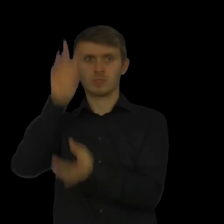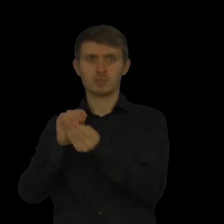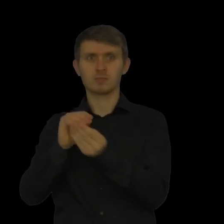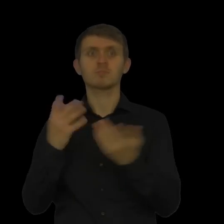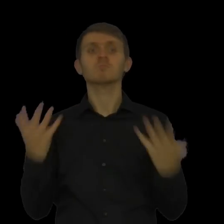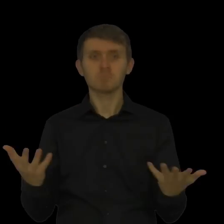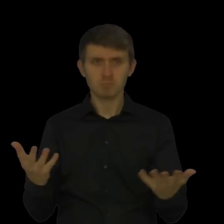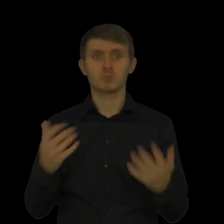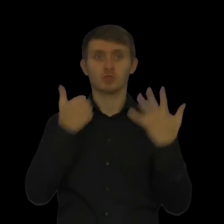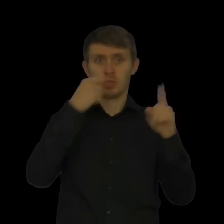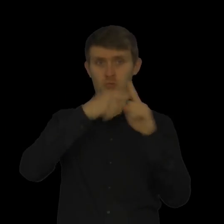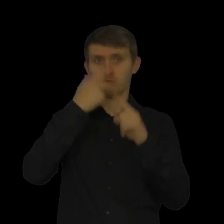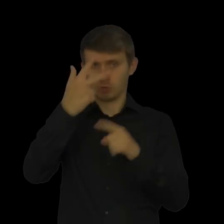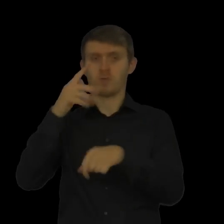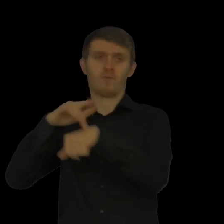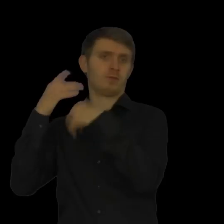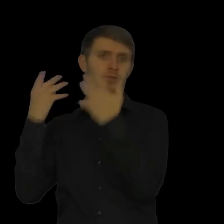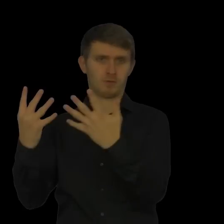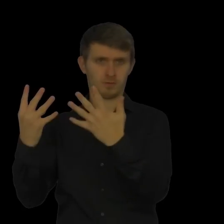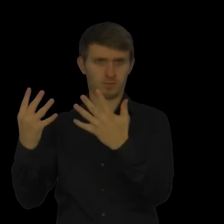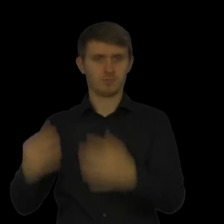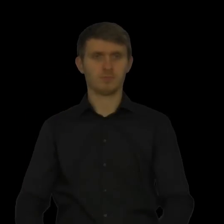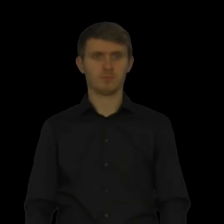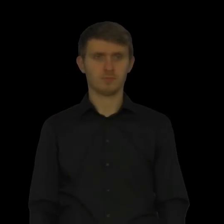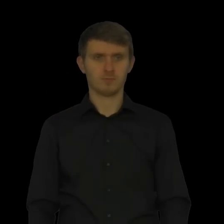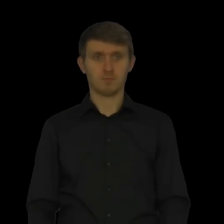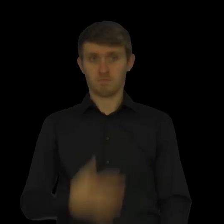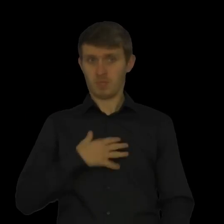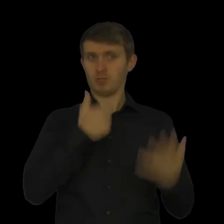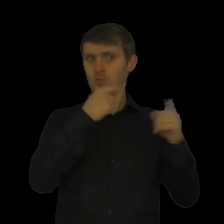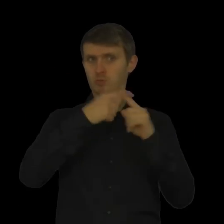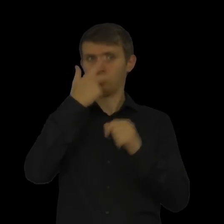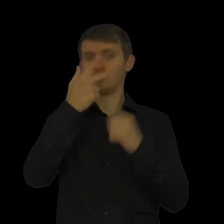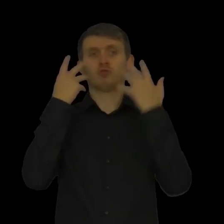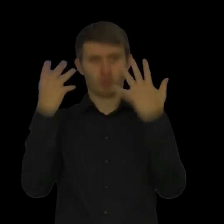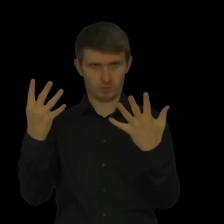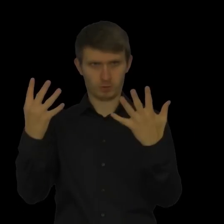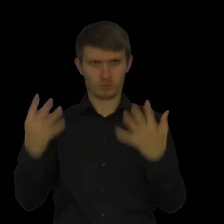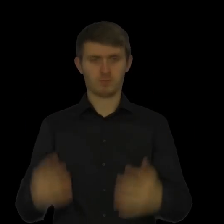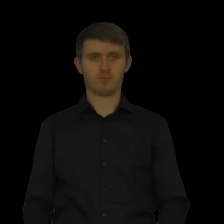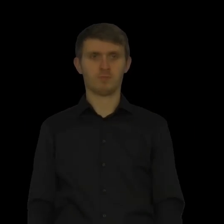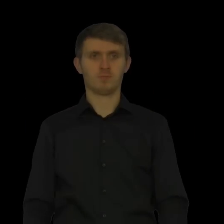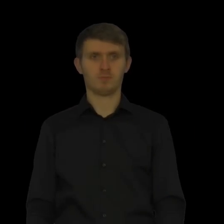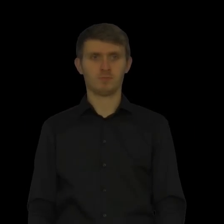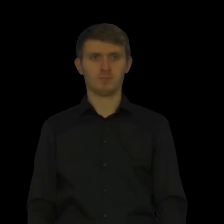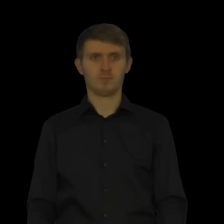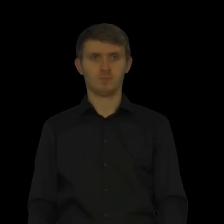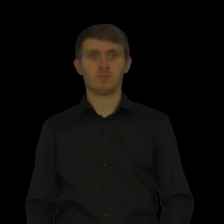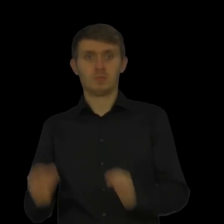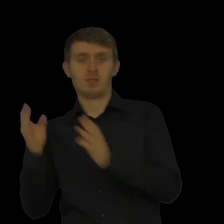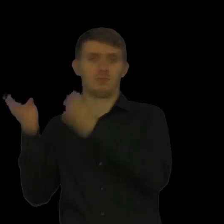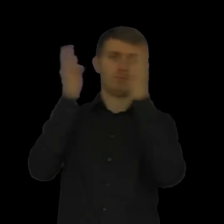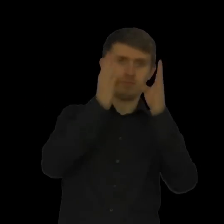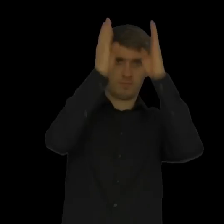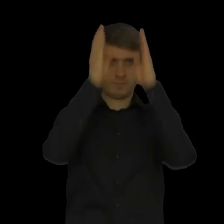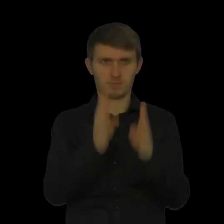1's or you could say 6 and 3. And 6 plus 3 is just nine. 6 + 3 is nine. So, we have nine 1's. And